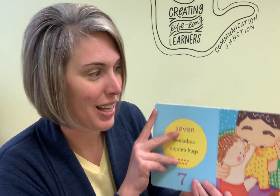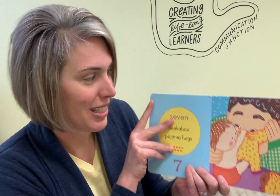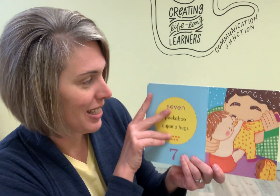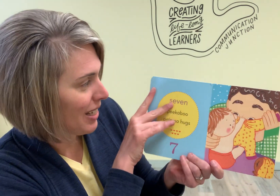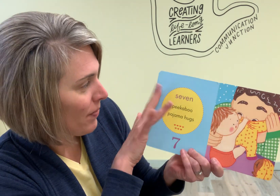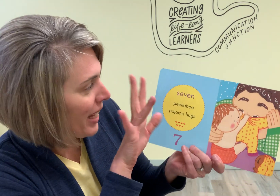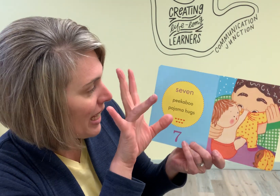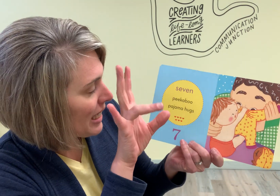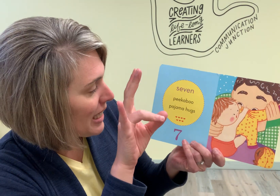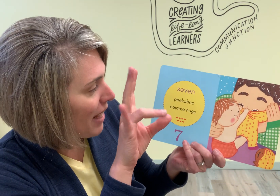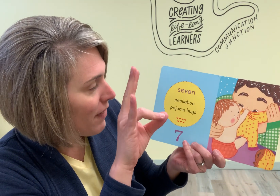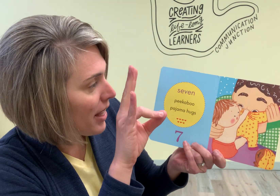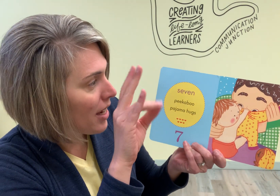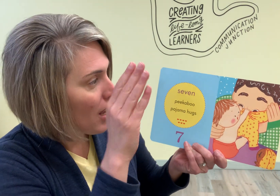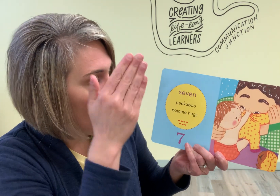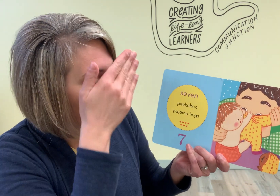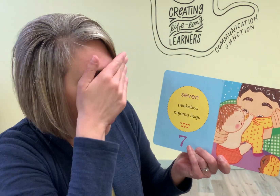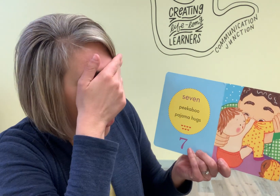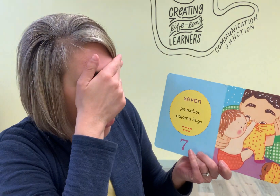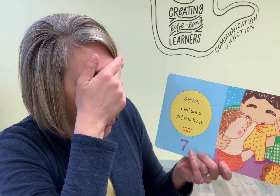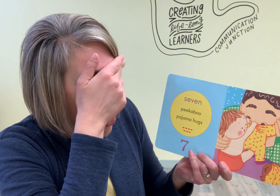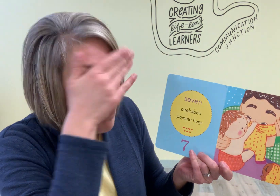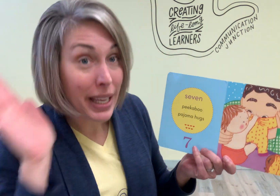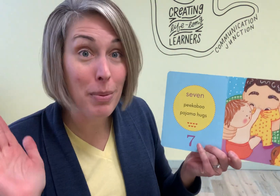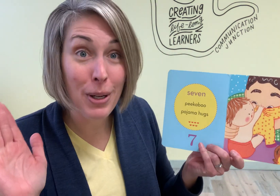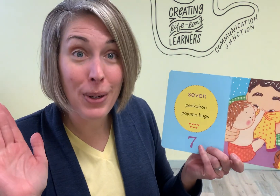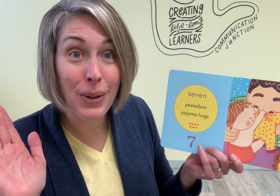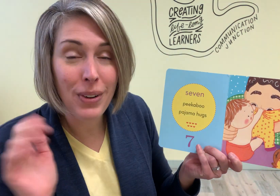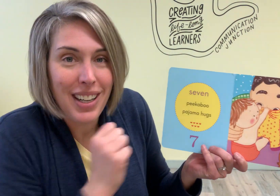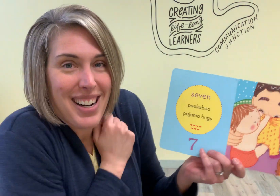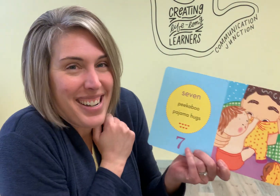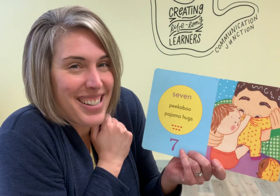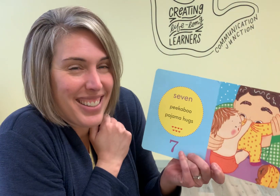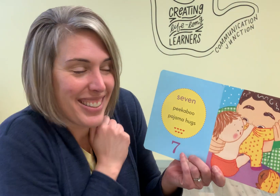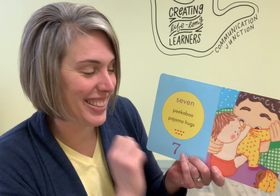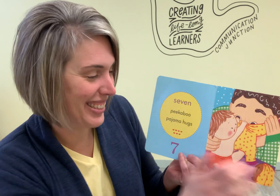best. 7. Oh, peekaboo hugs.